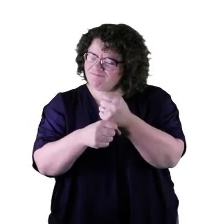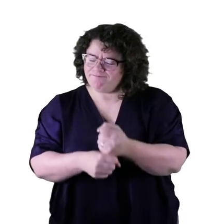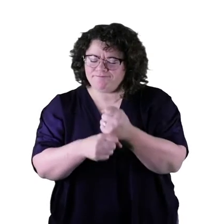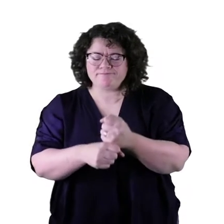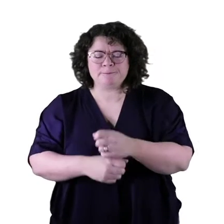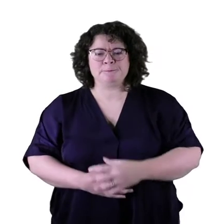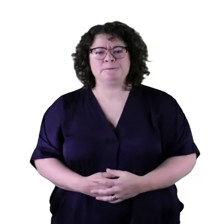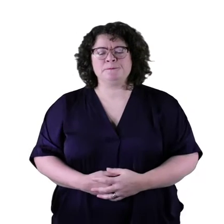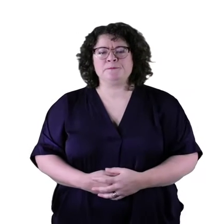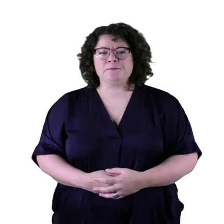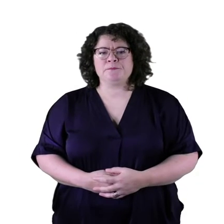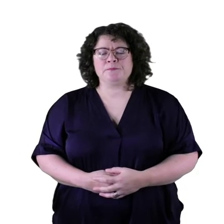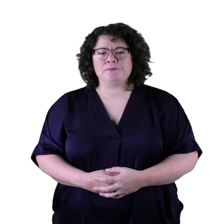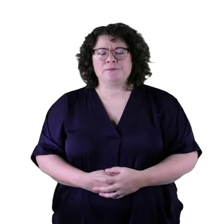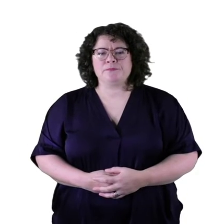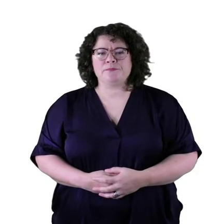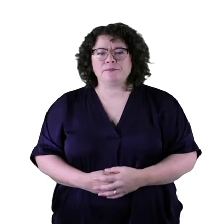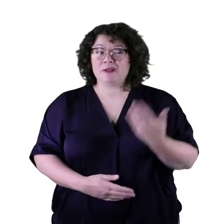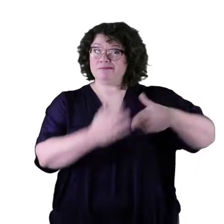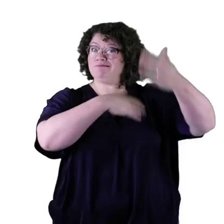Mae'r llyfr hwn yn defnyddio nodiant y tonic